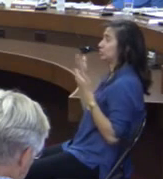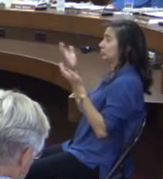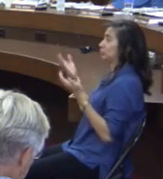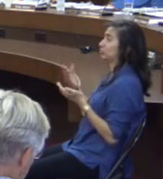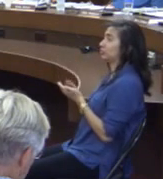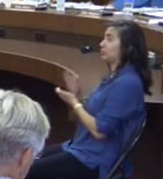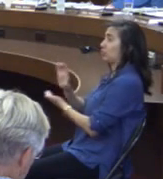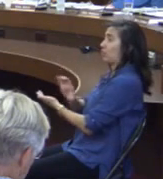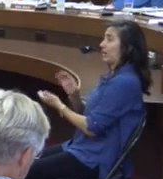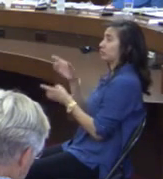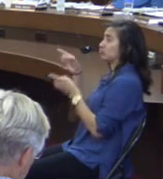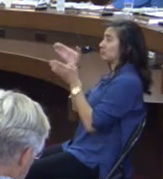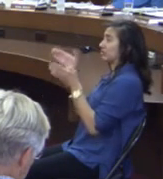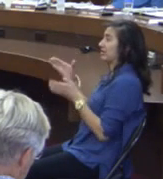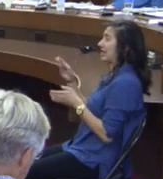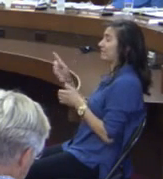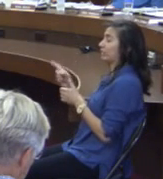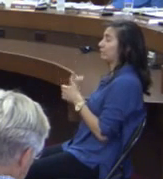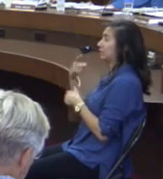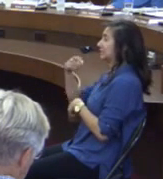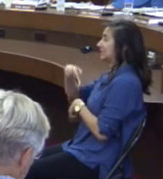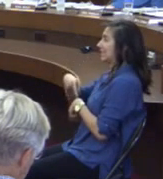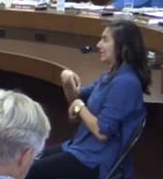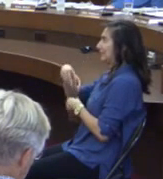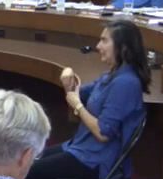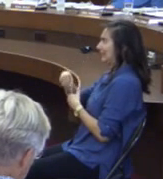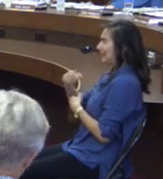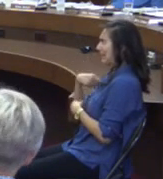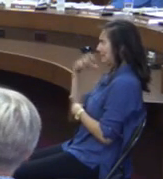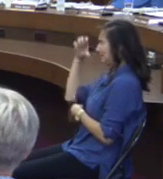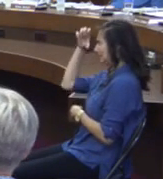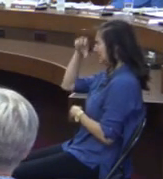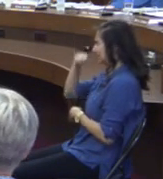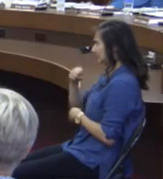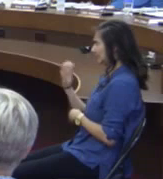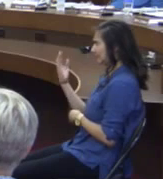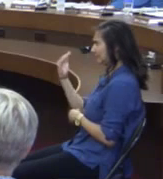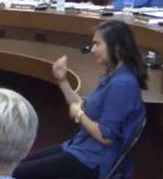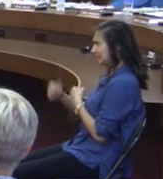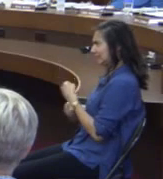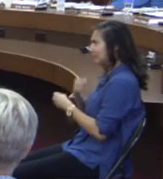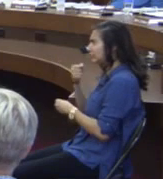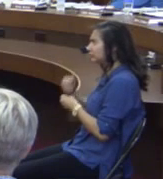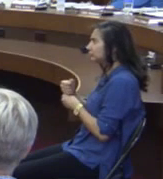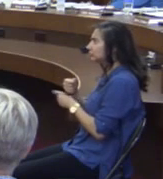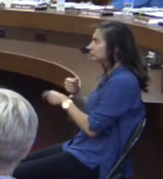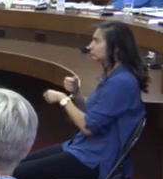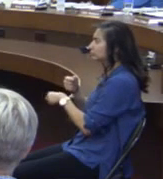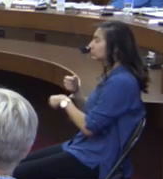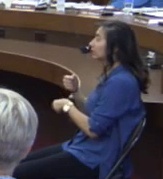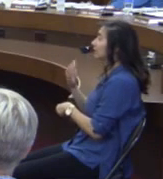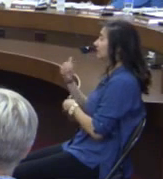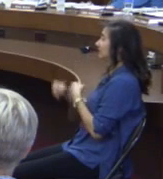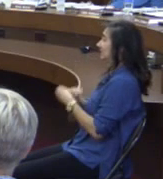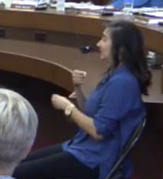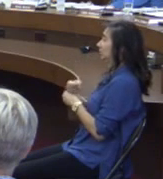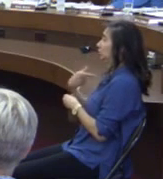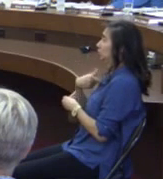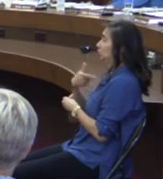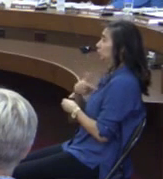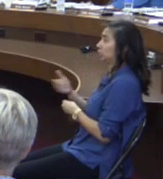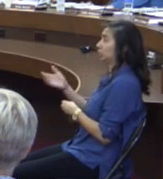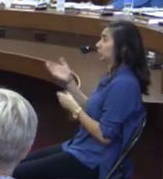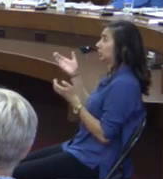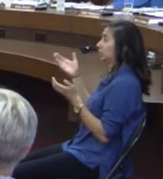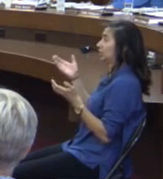new choir director. And for the first time in, I'm guessing, 15 years. We are presenting a